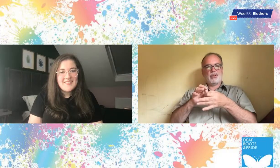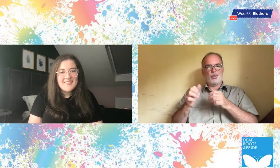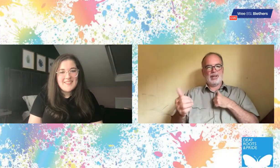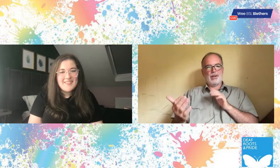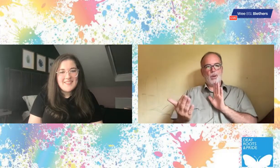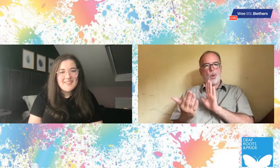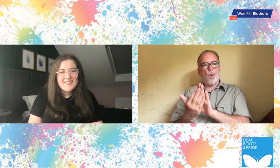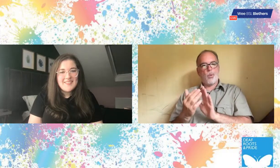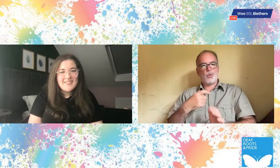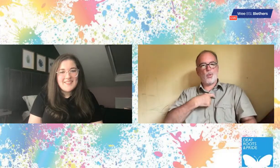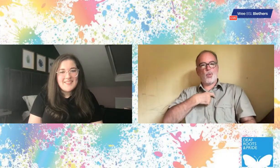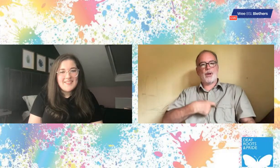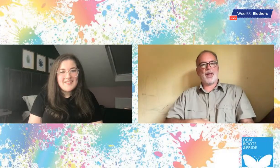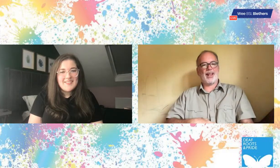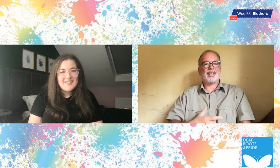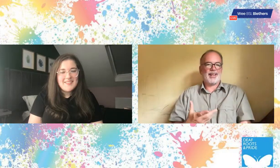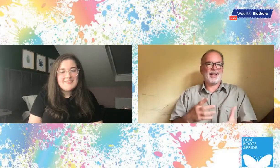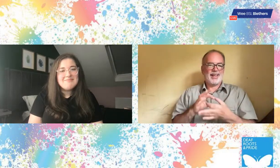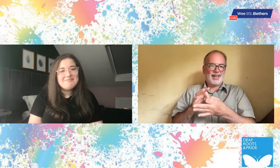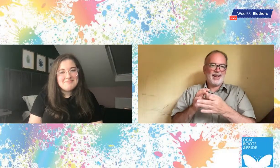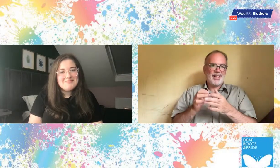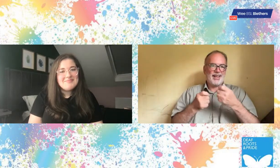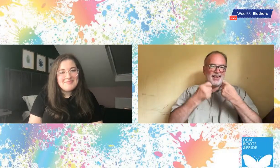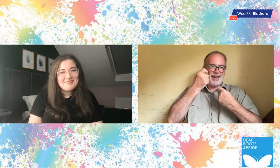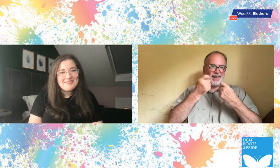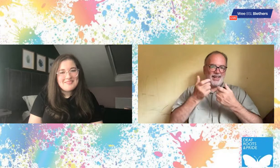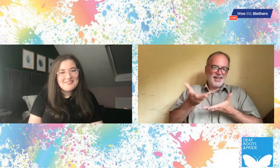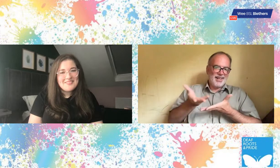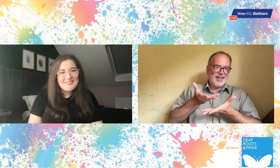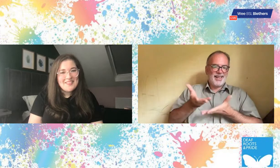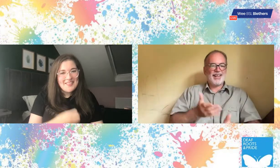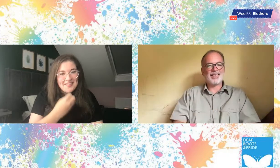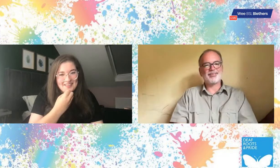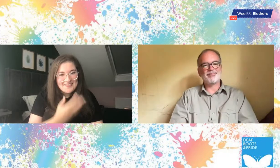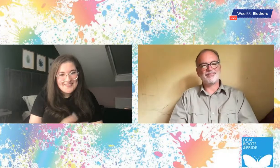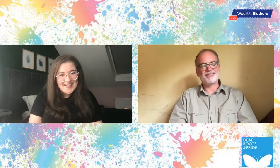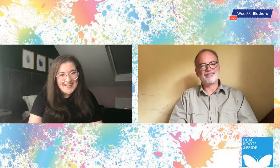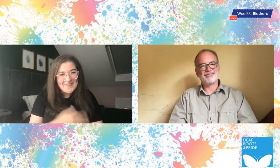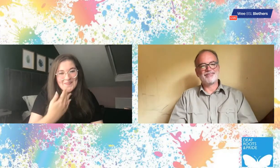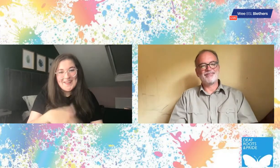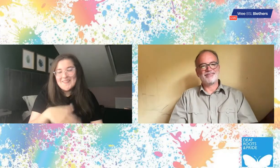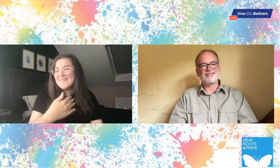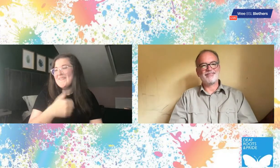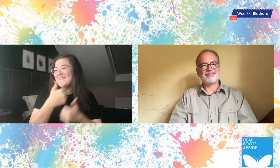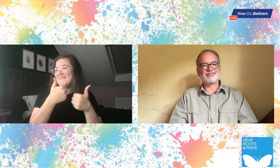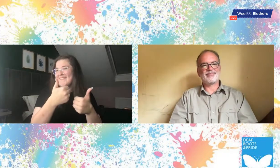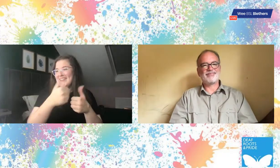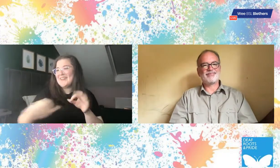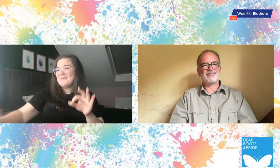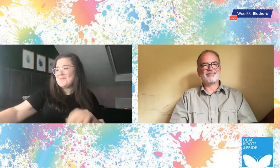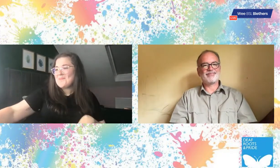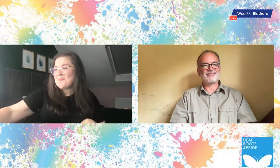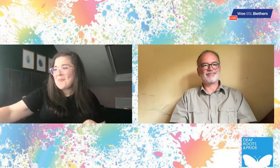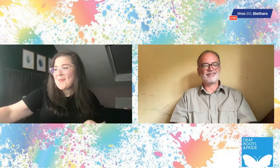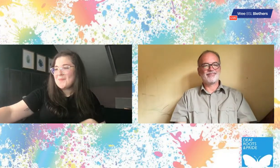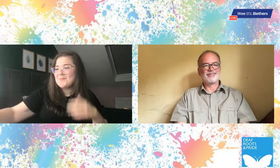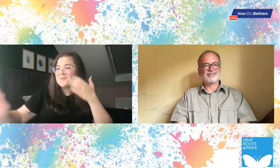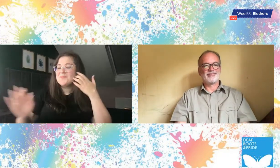lemurs are part of that family, and we're very closely related genetically as humans. So I think we Wow. communicate more